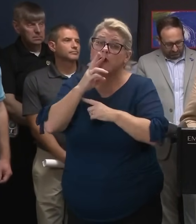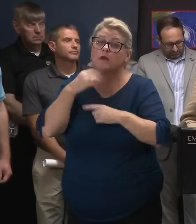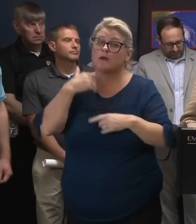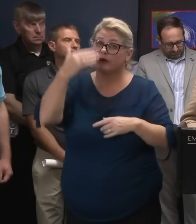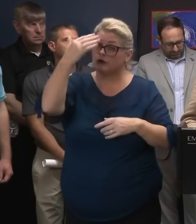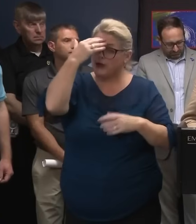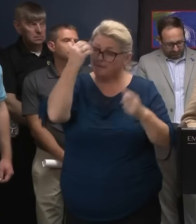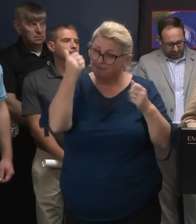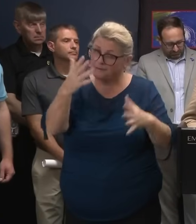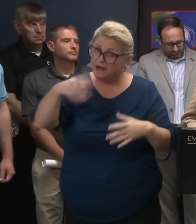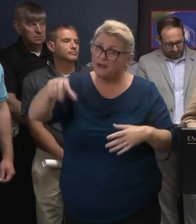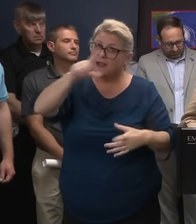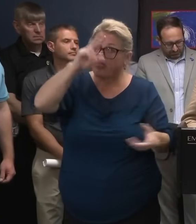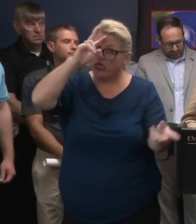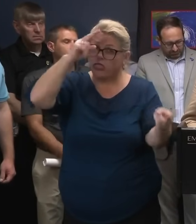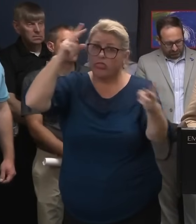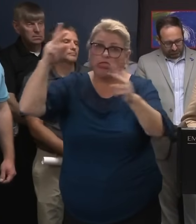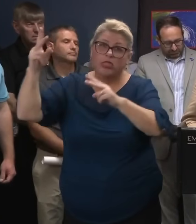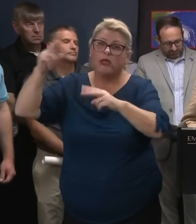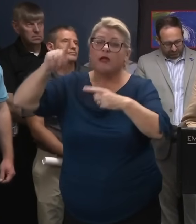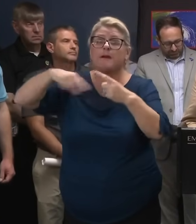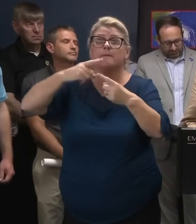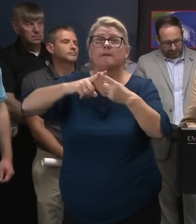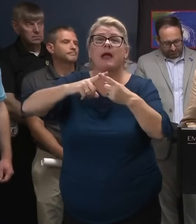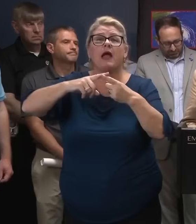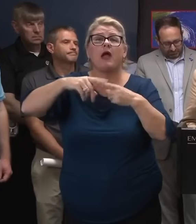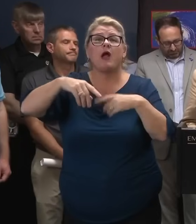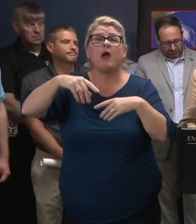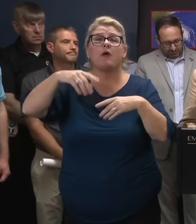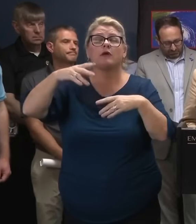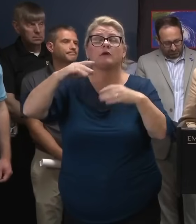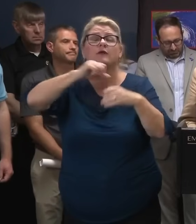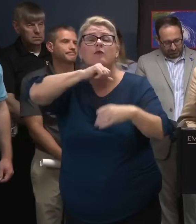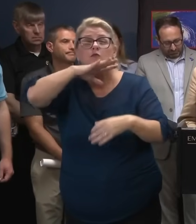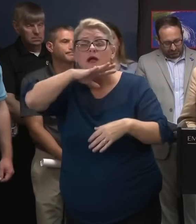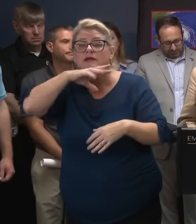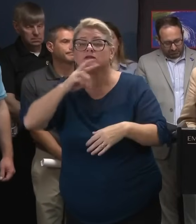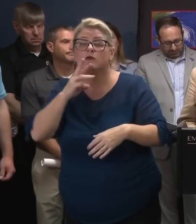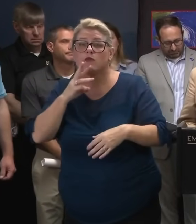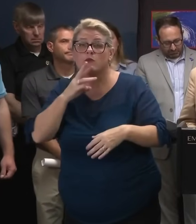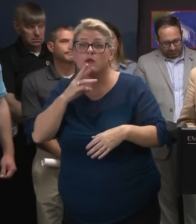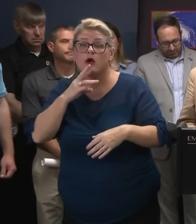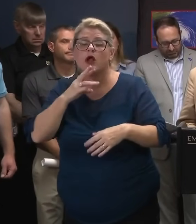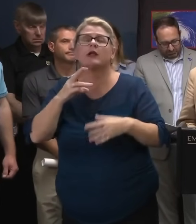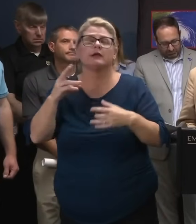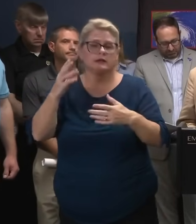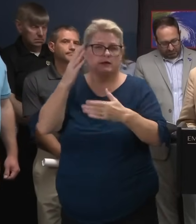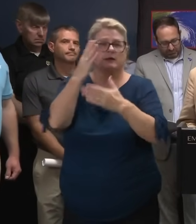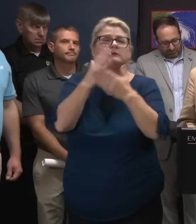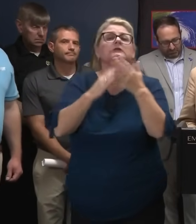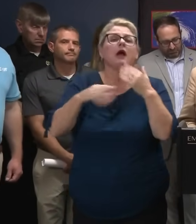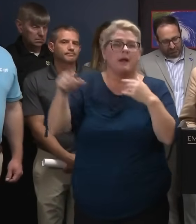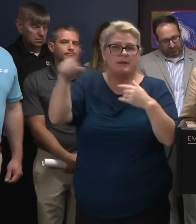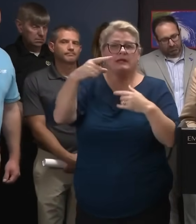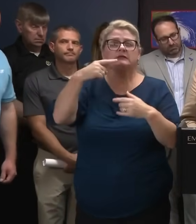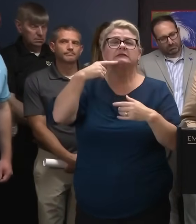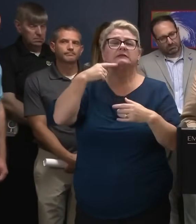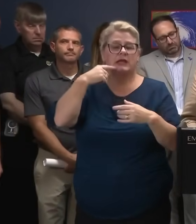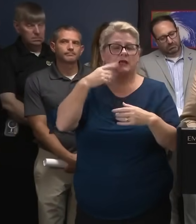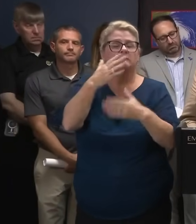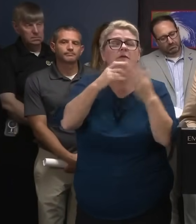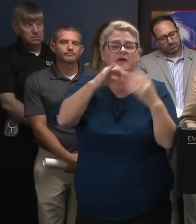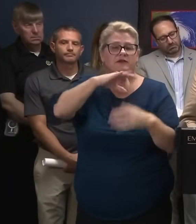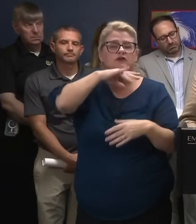of misinformation about facilities operation status on the wastewater side. We have been notified of some sanitary sewer